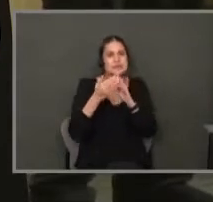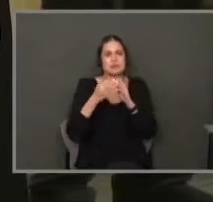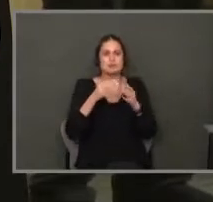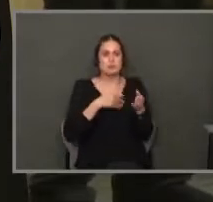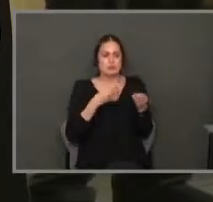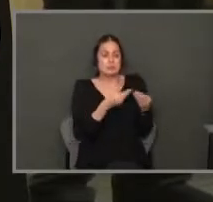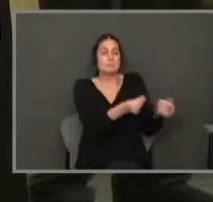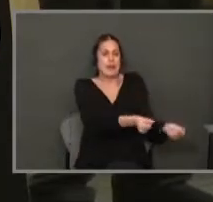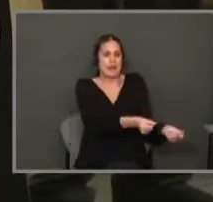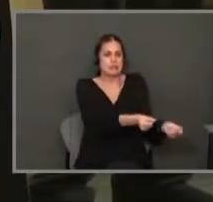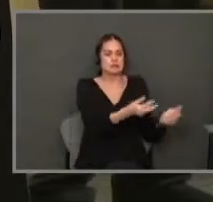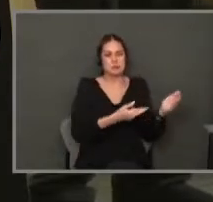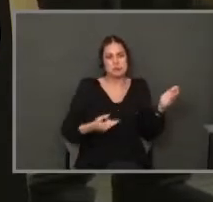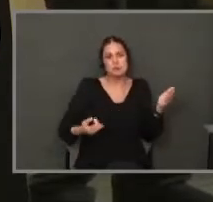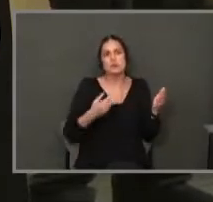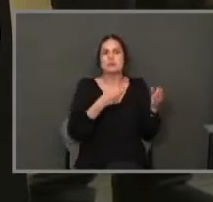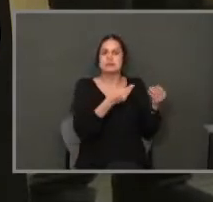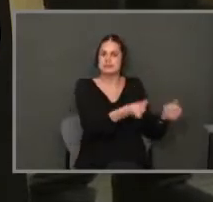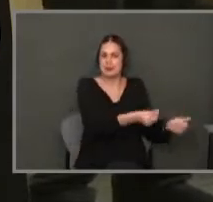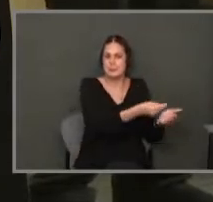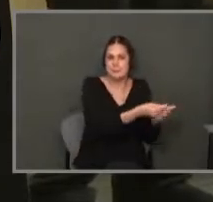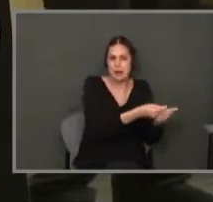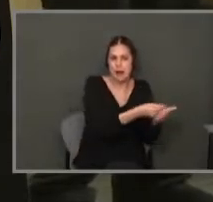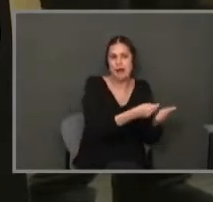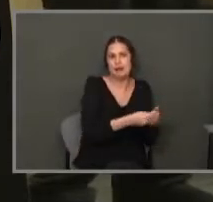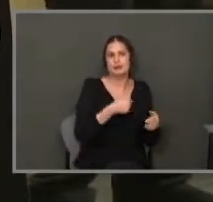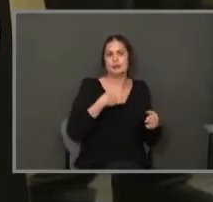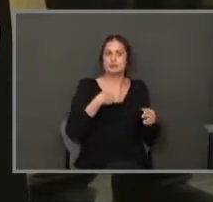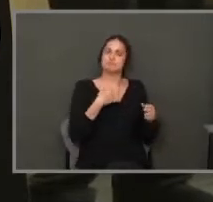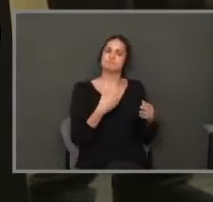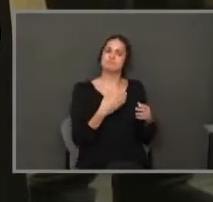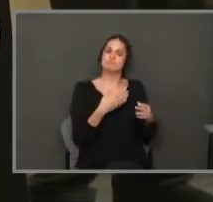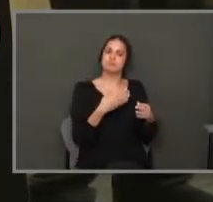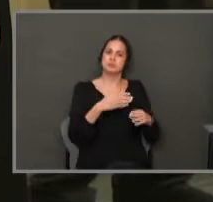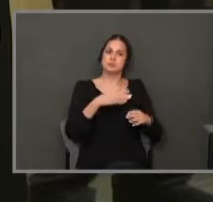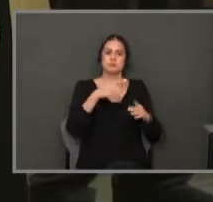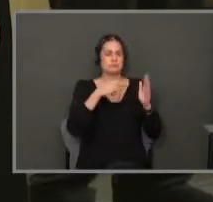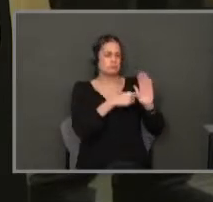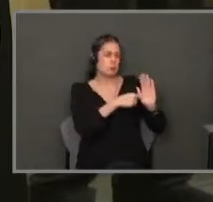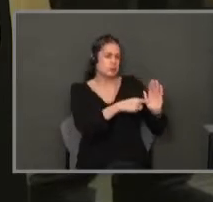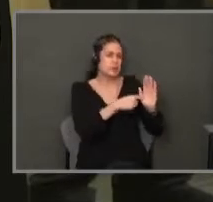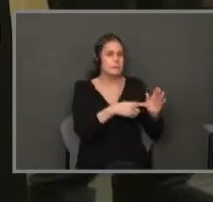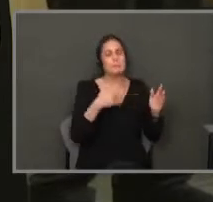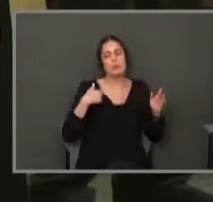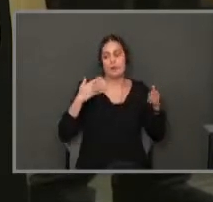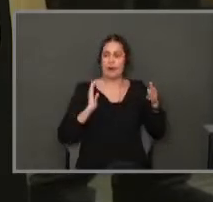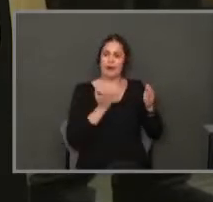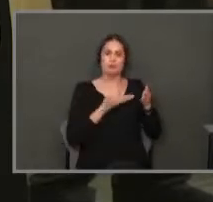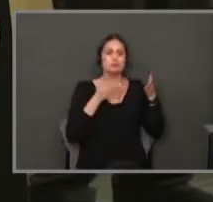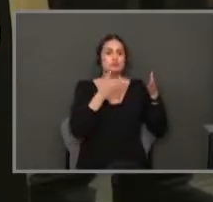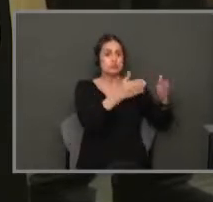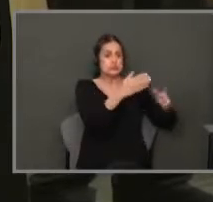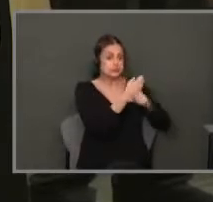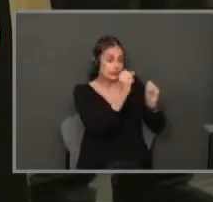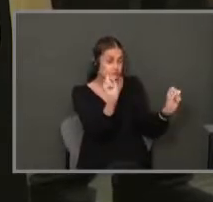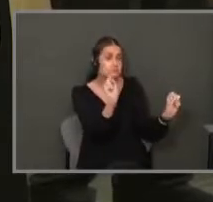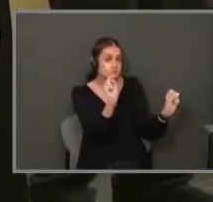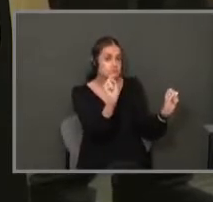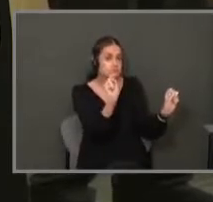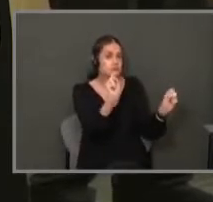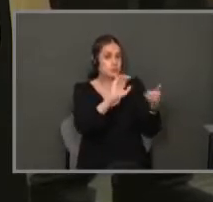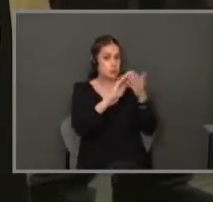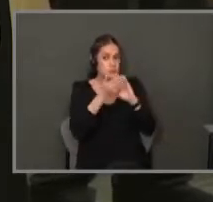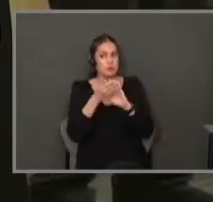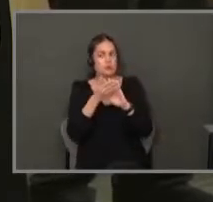and resources to do the things that the community has asked us to do. For example, keep our streets safe, right? So the community